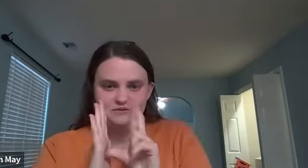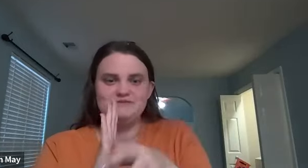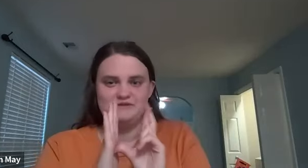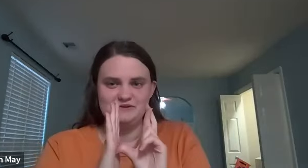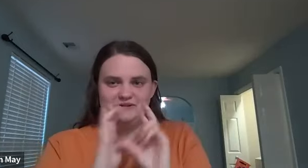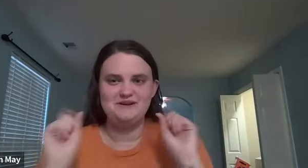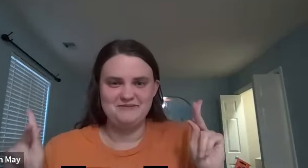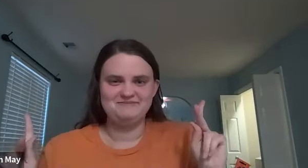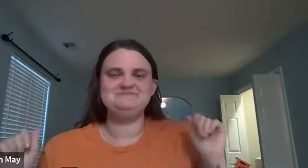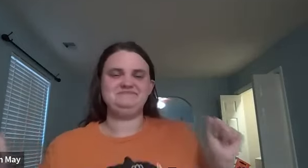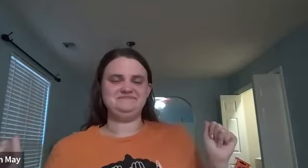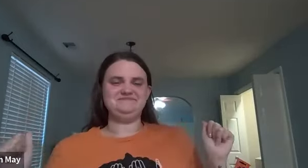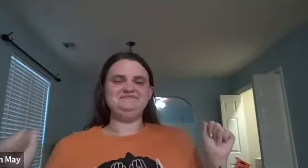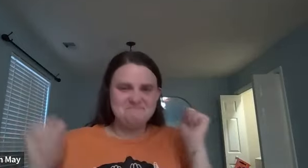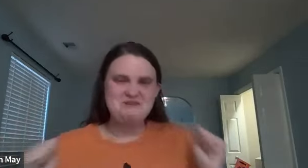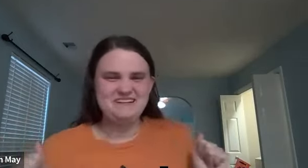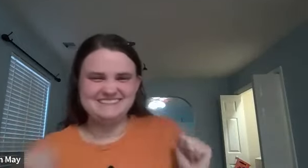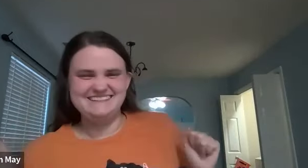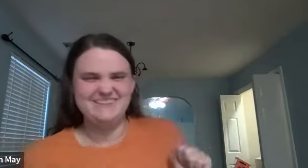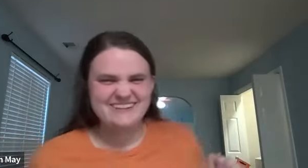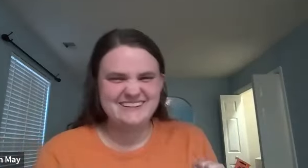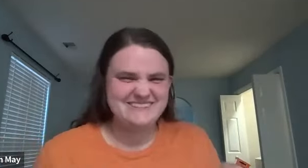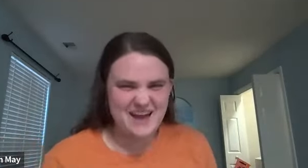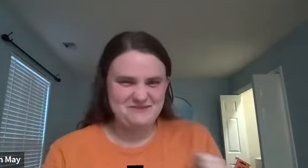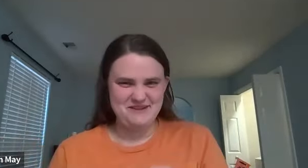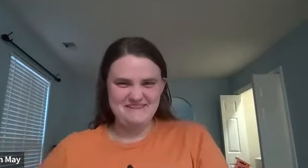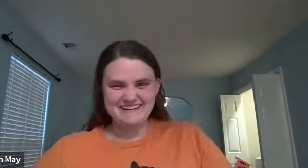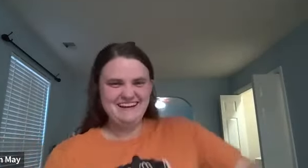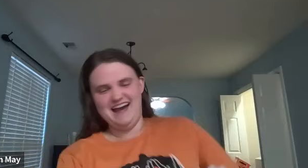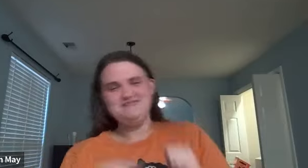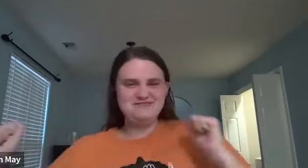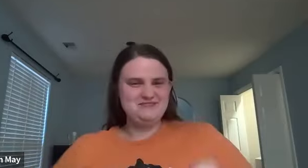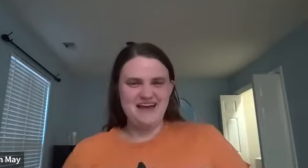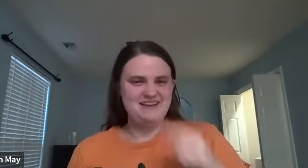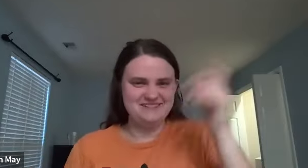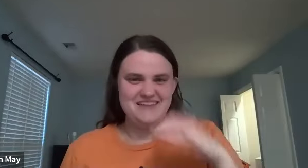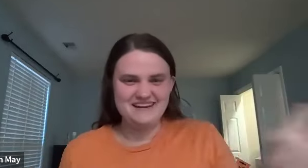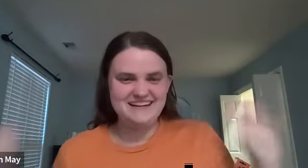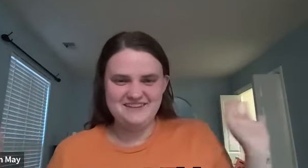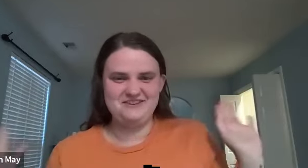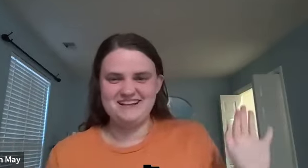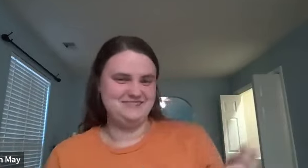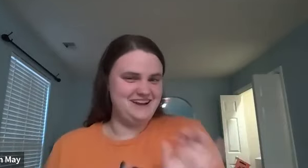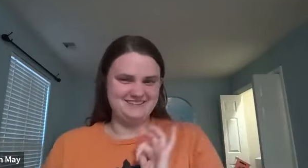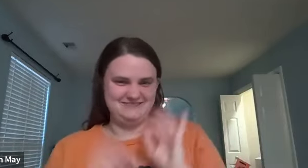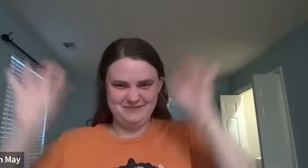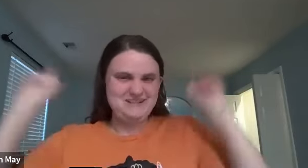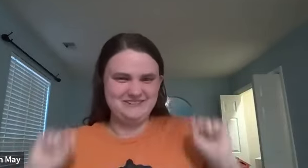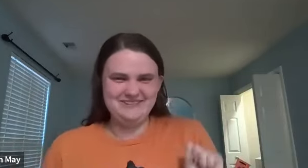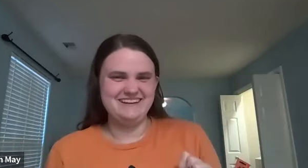Review. Okay. Perfect. We're going to use that from now on. I never do that. I haven't done that in any other classes. You guys are special. You get